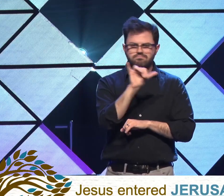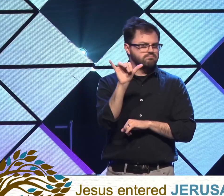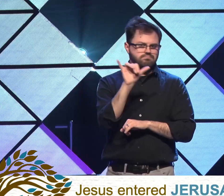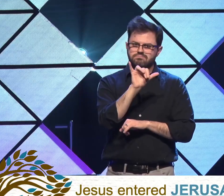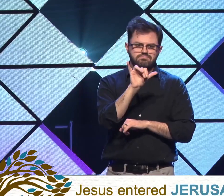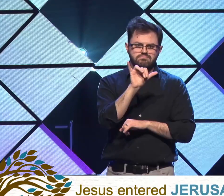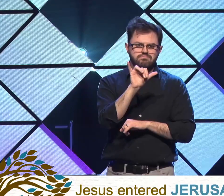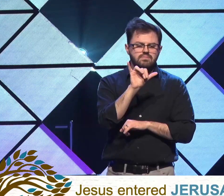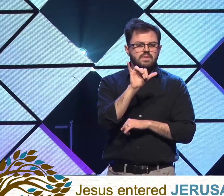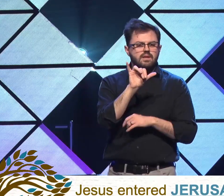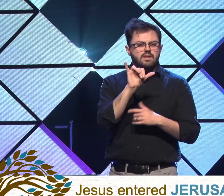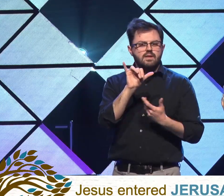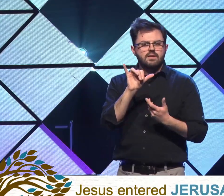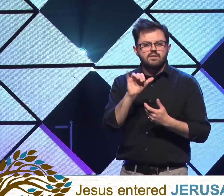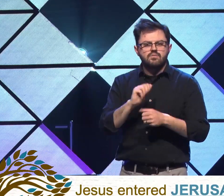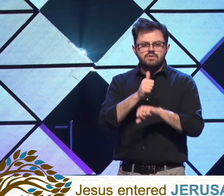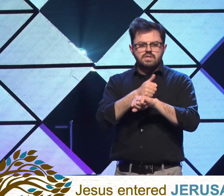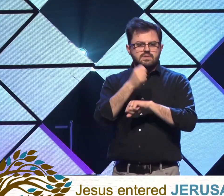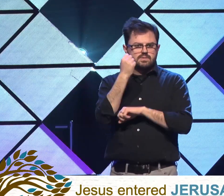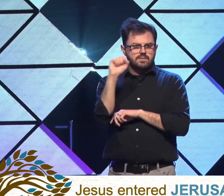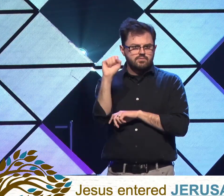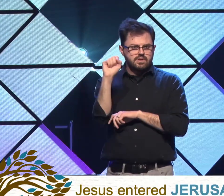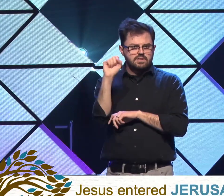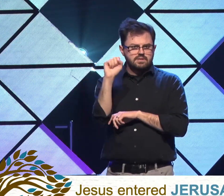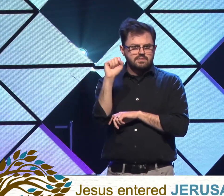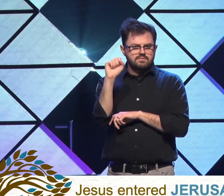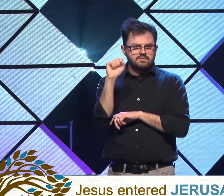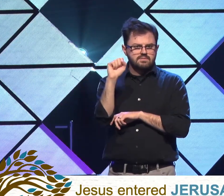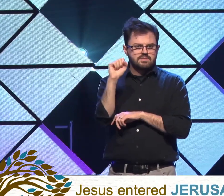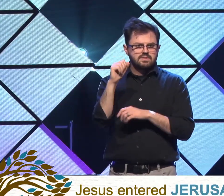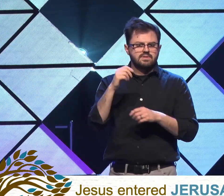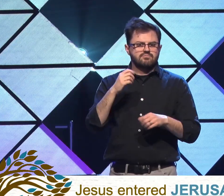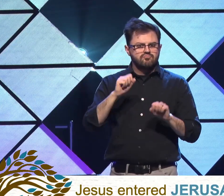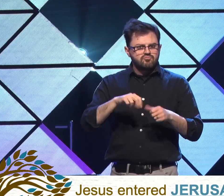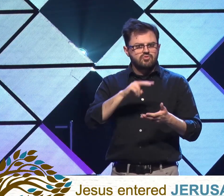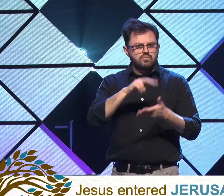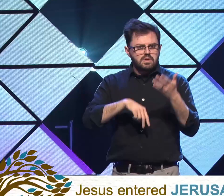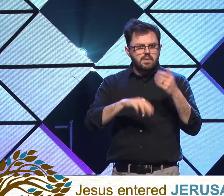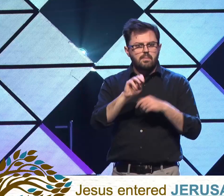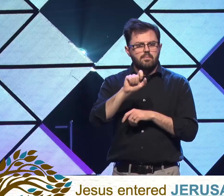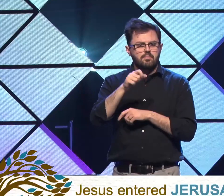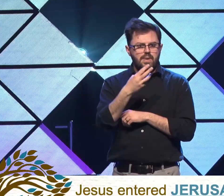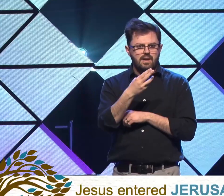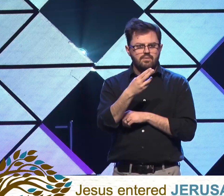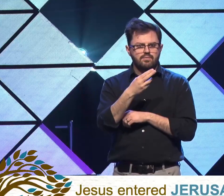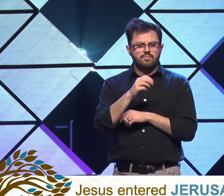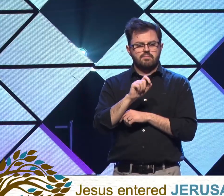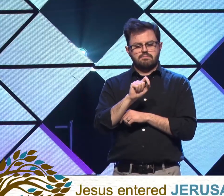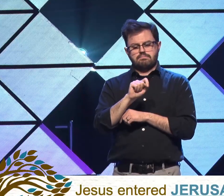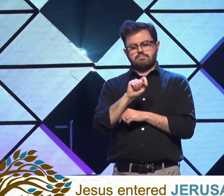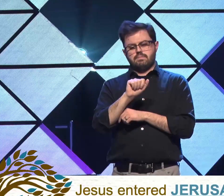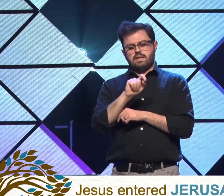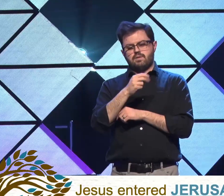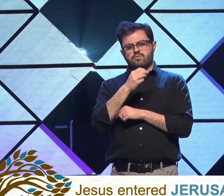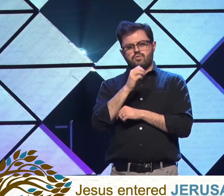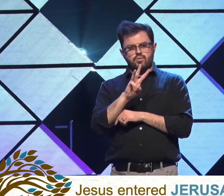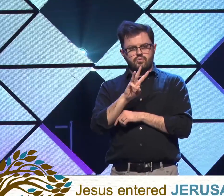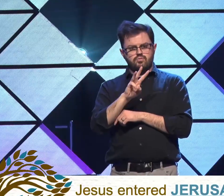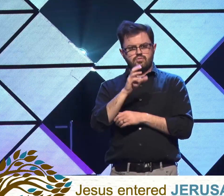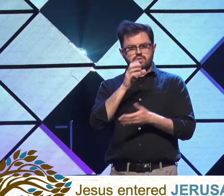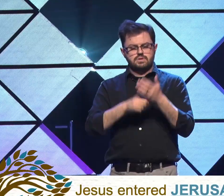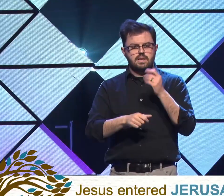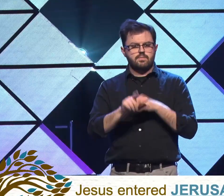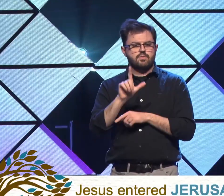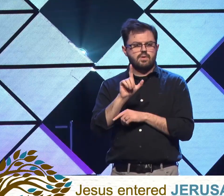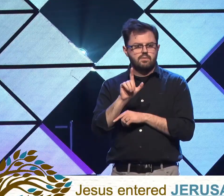So he stages this, and we read about it in Matthew chapter 21, and it's referring to this book in what we call the Hebrew